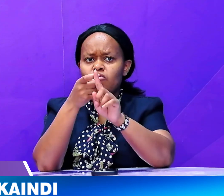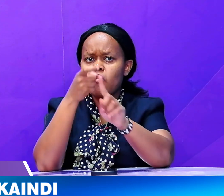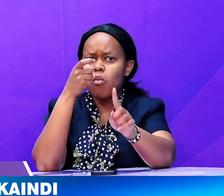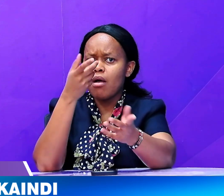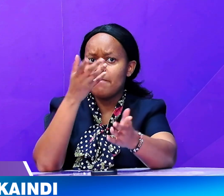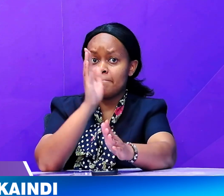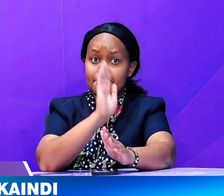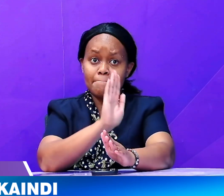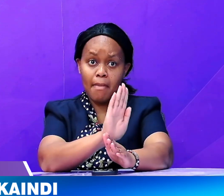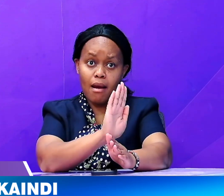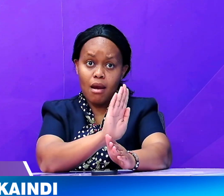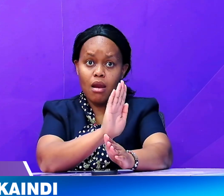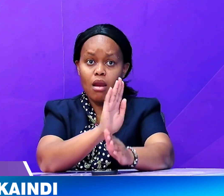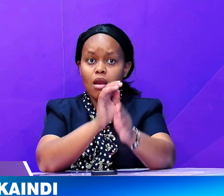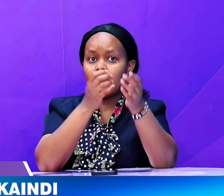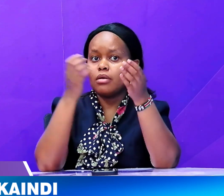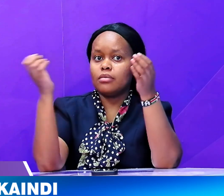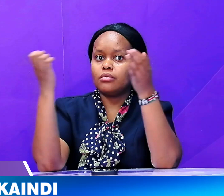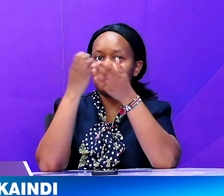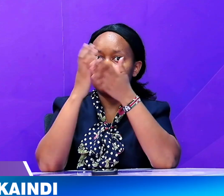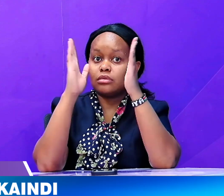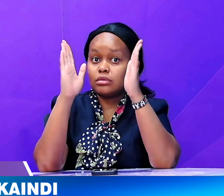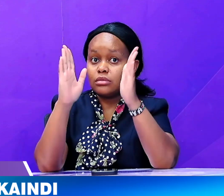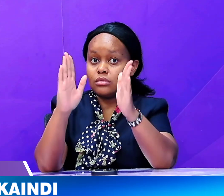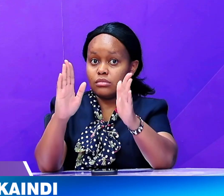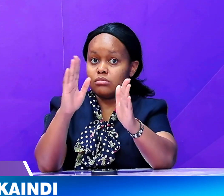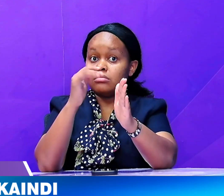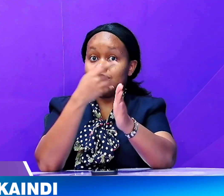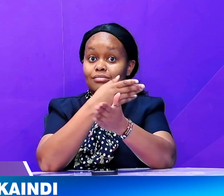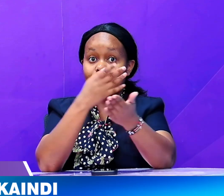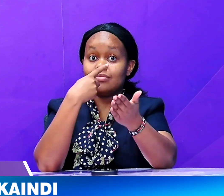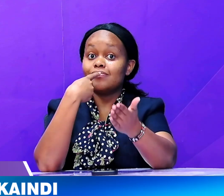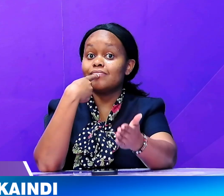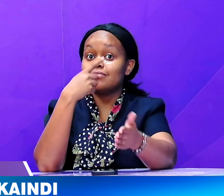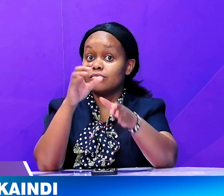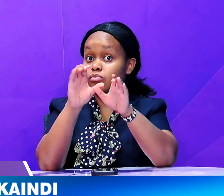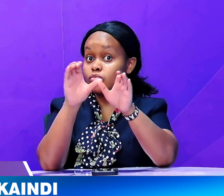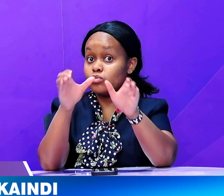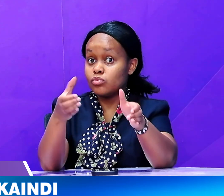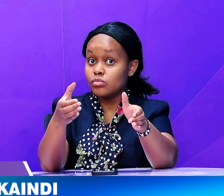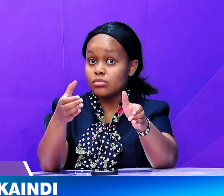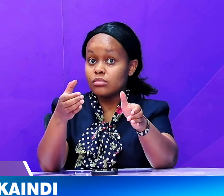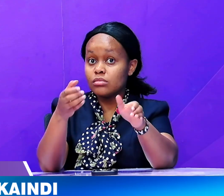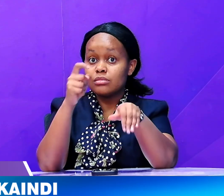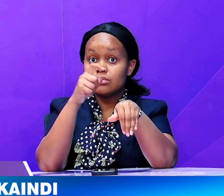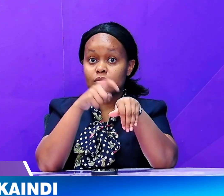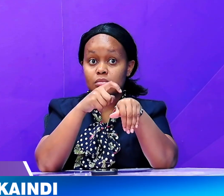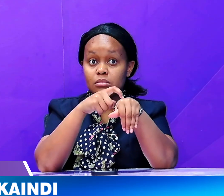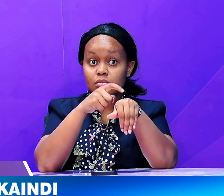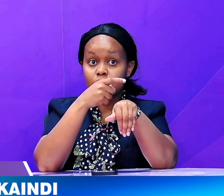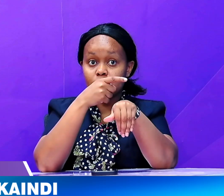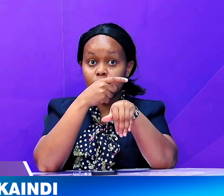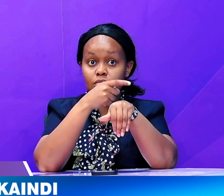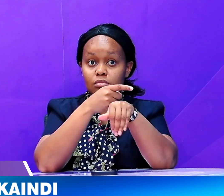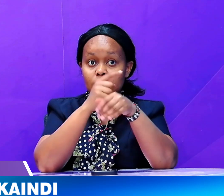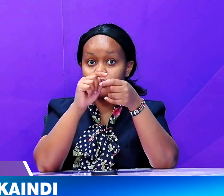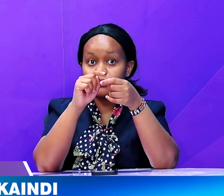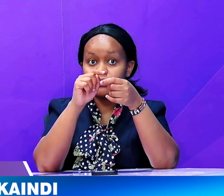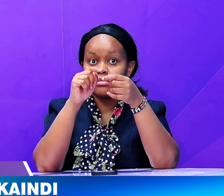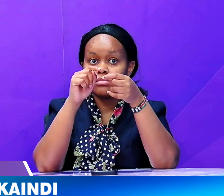his employer. They claim that the company has abandoned them since the incident